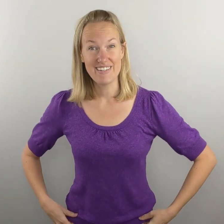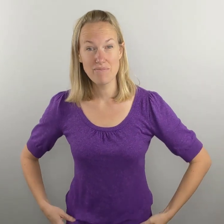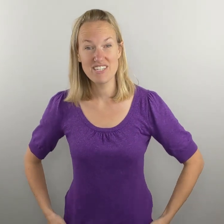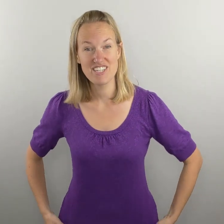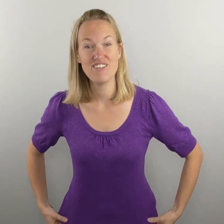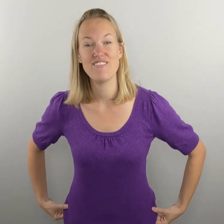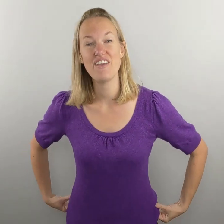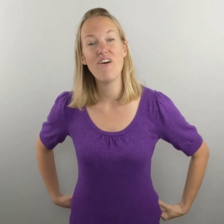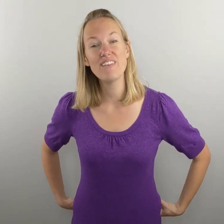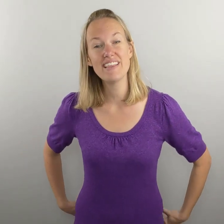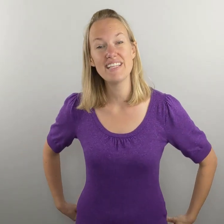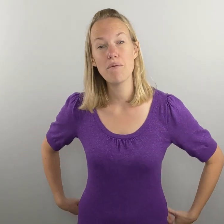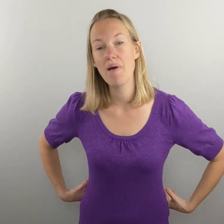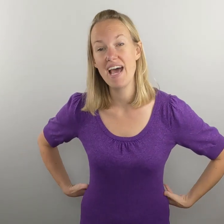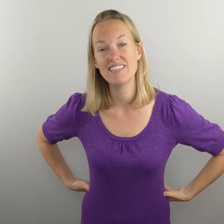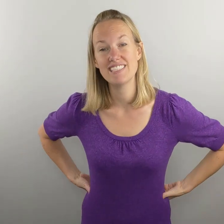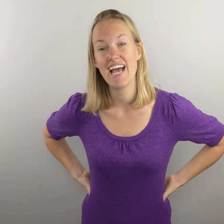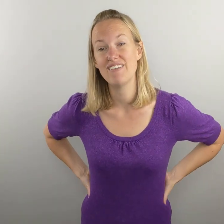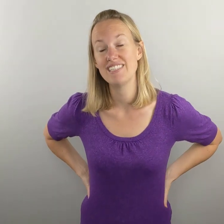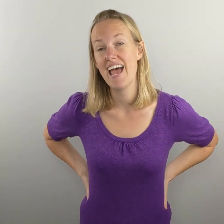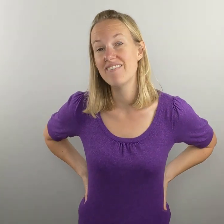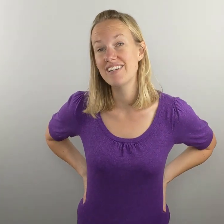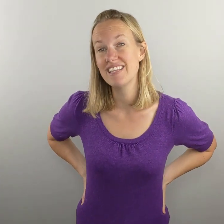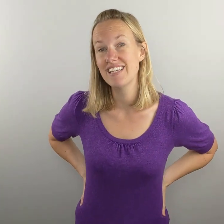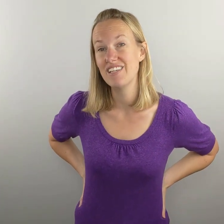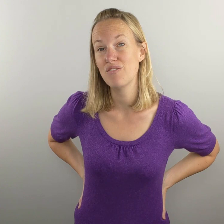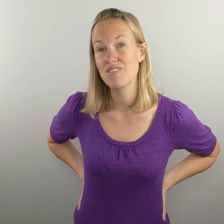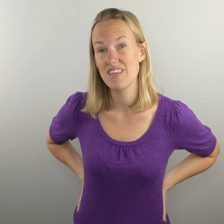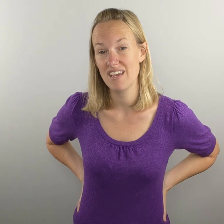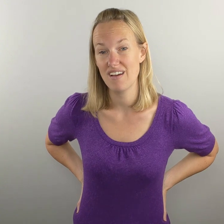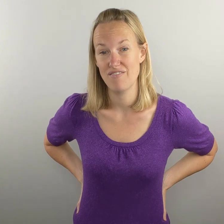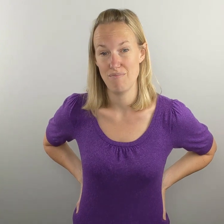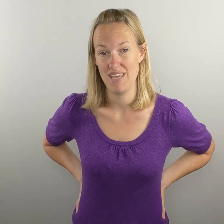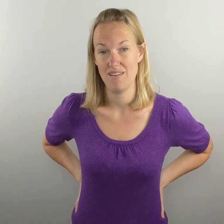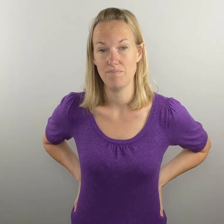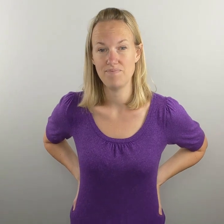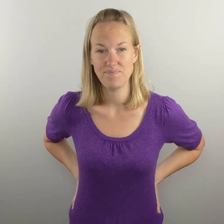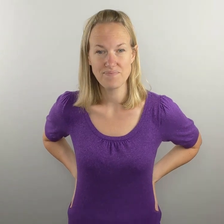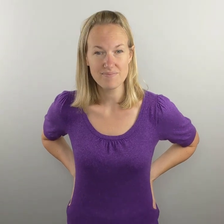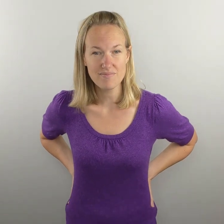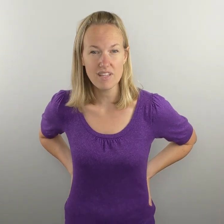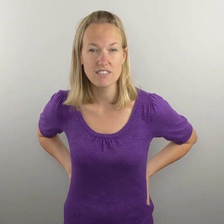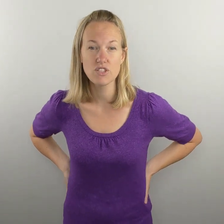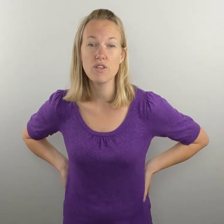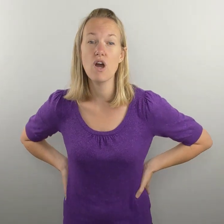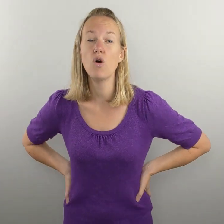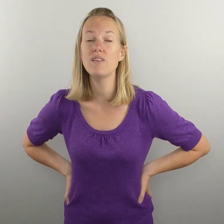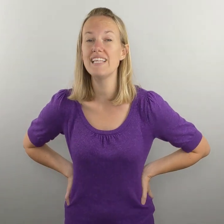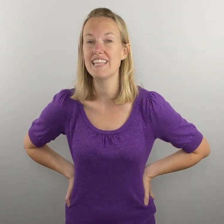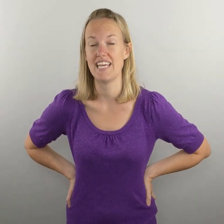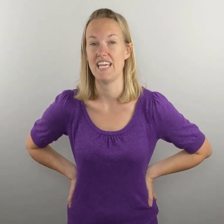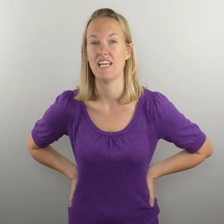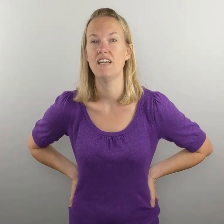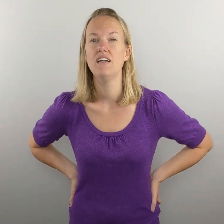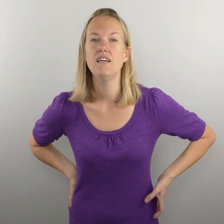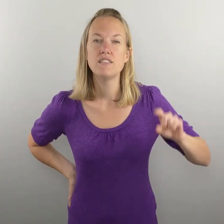number 2, the only thing that matters now is everything you think of me. So the only thing,